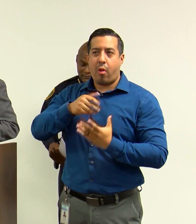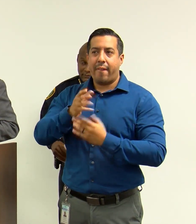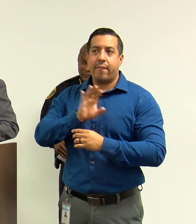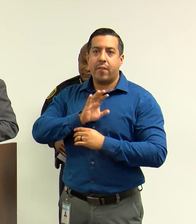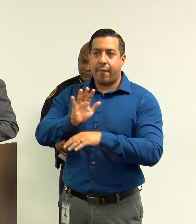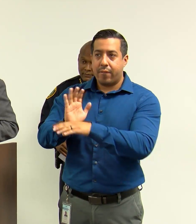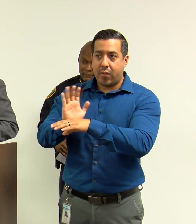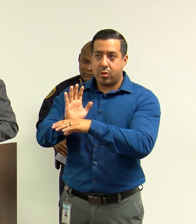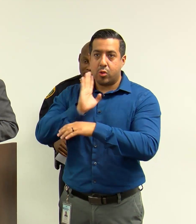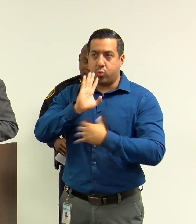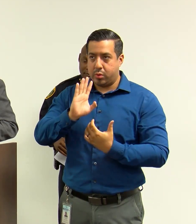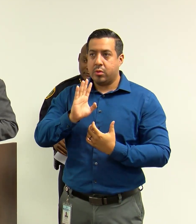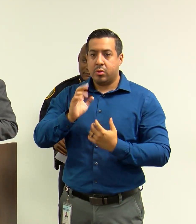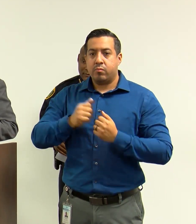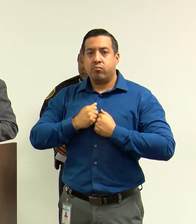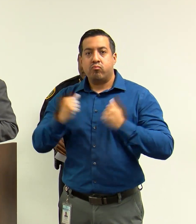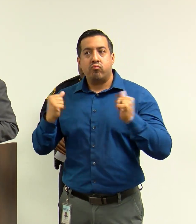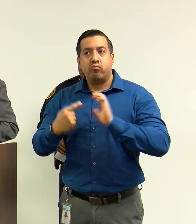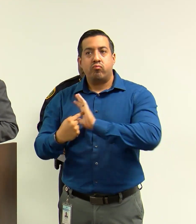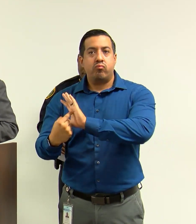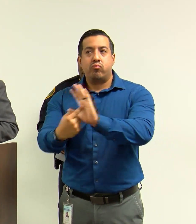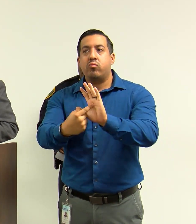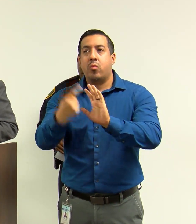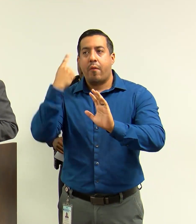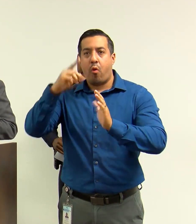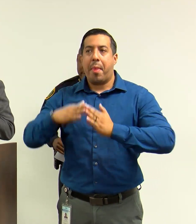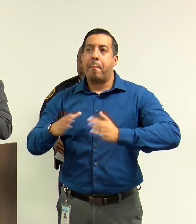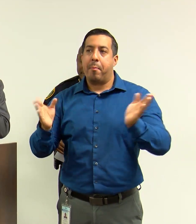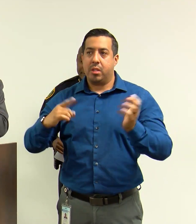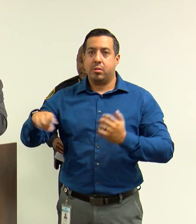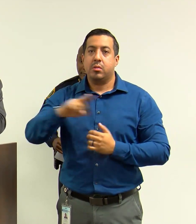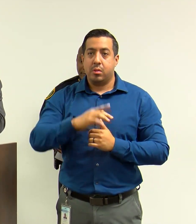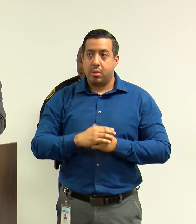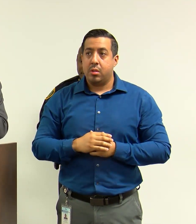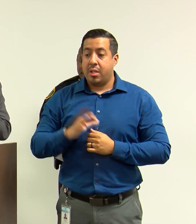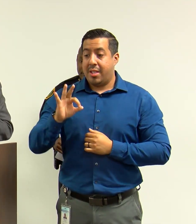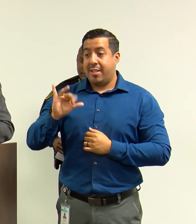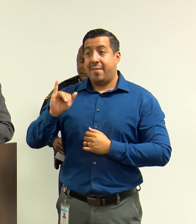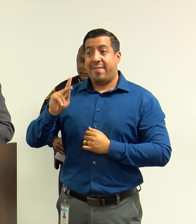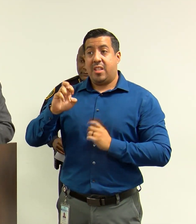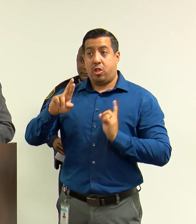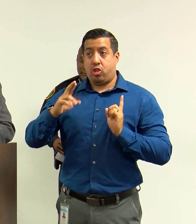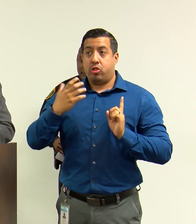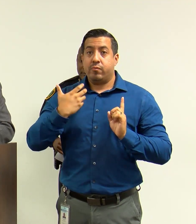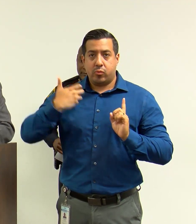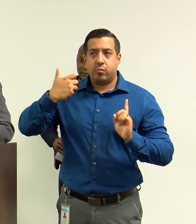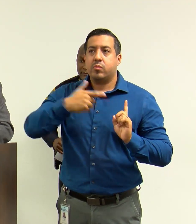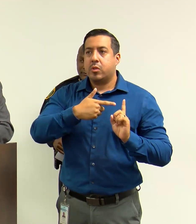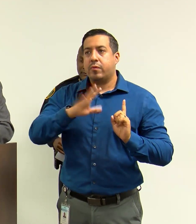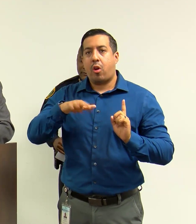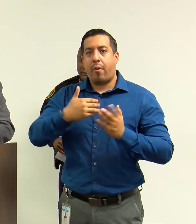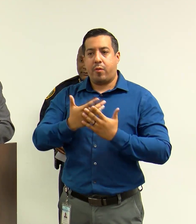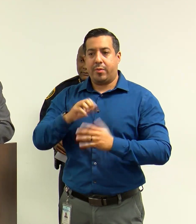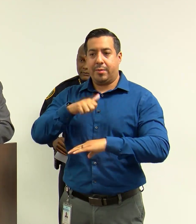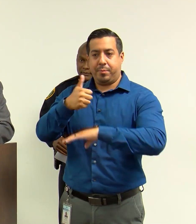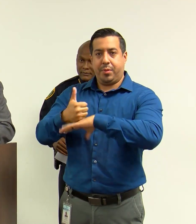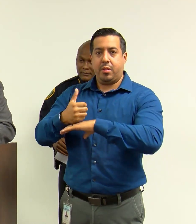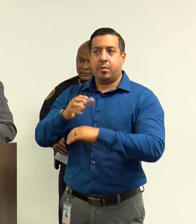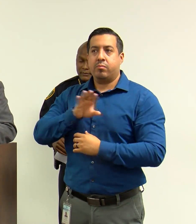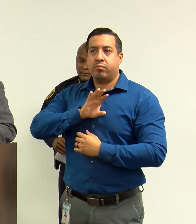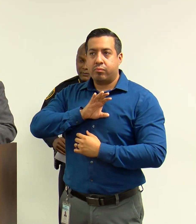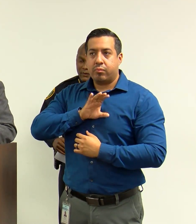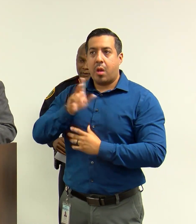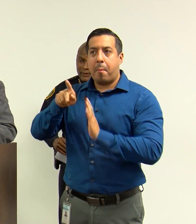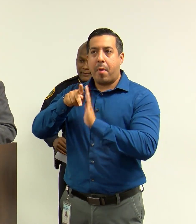videos to be transparent and accountable to the general public. Chief Fenner has implemented the new HPD body policy on